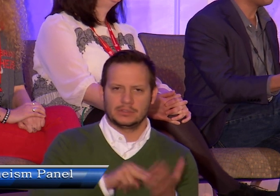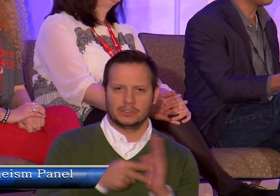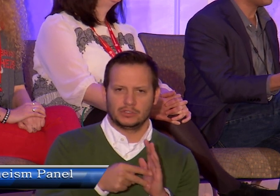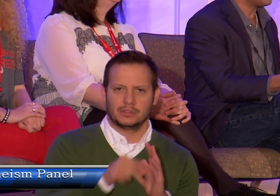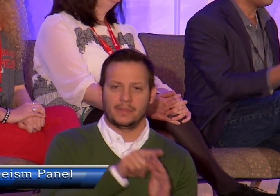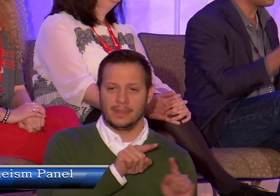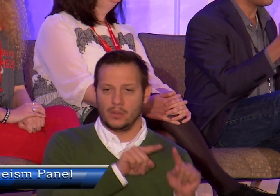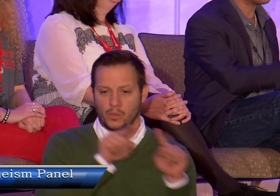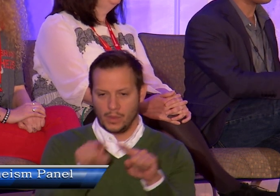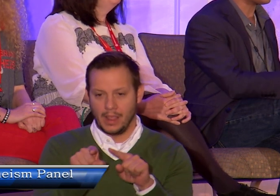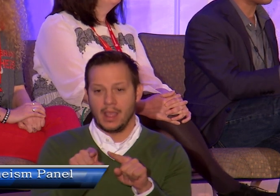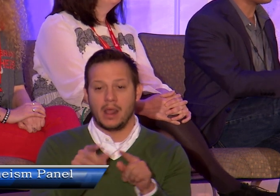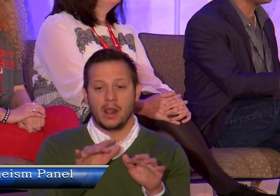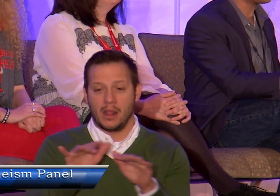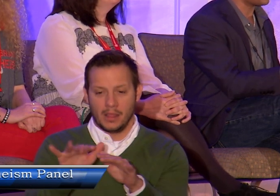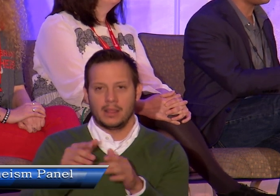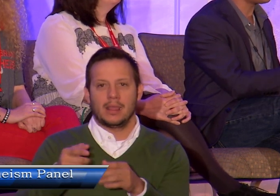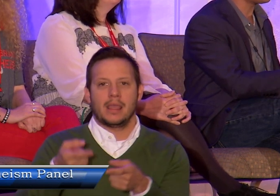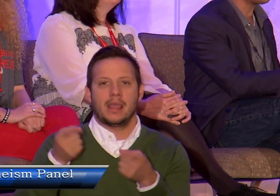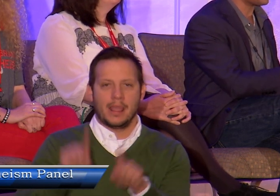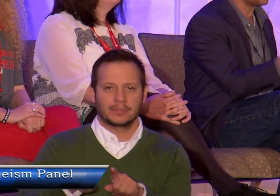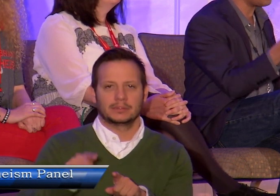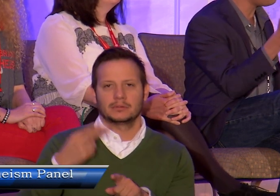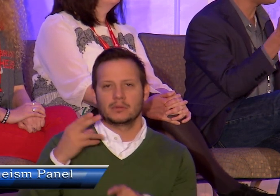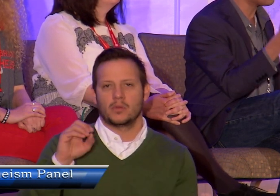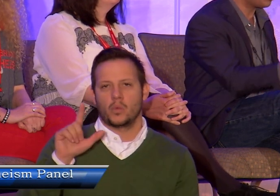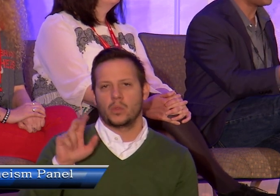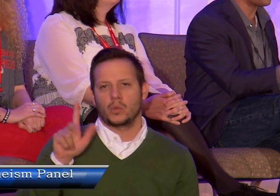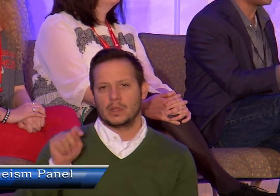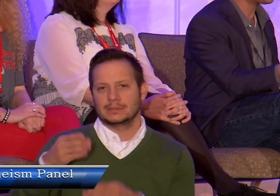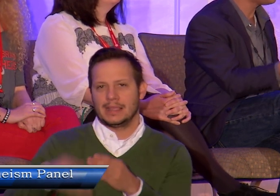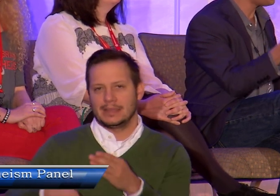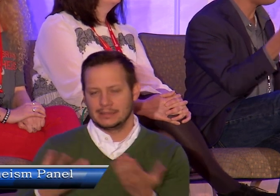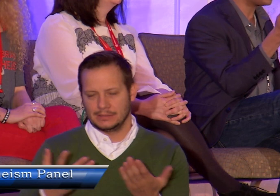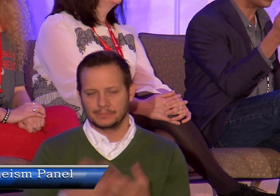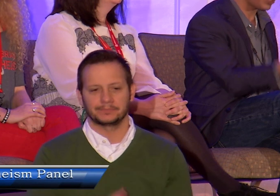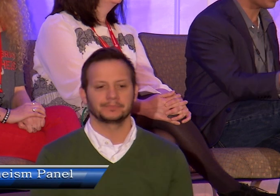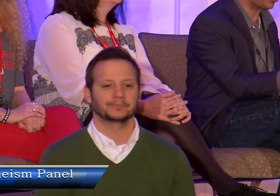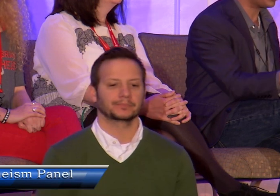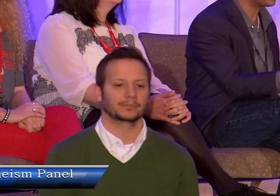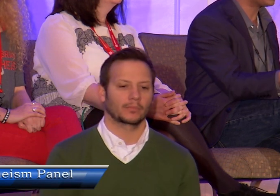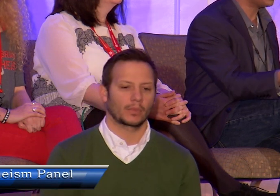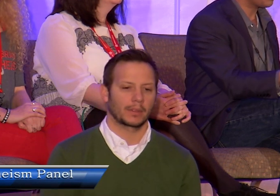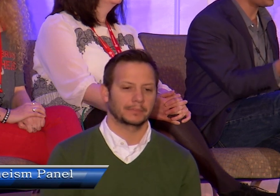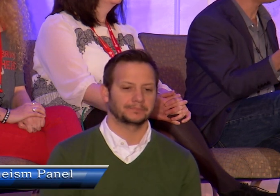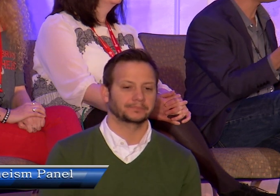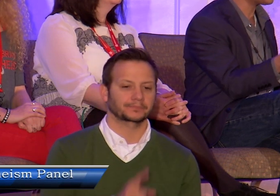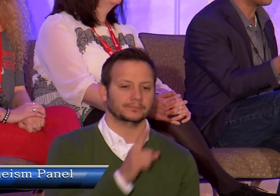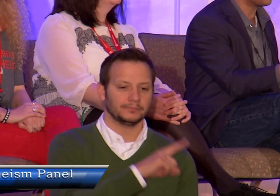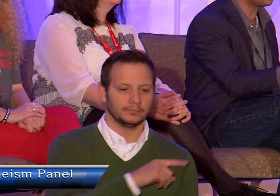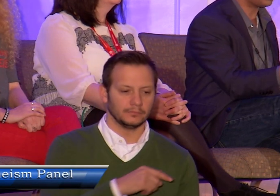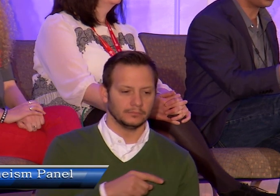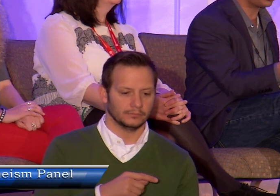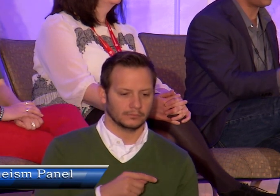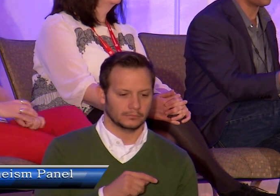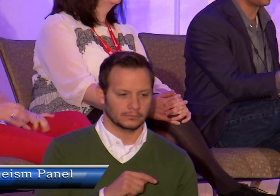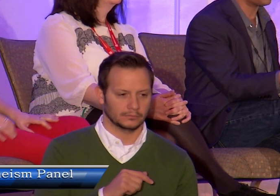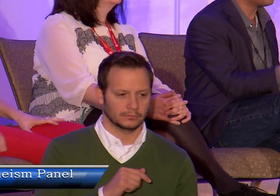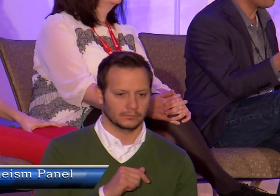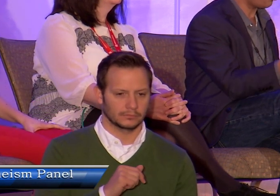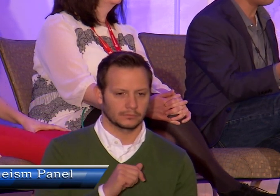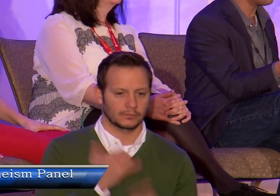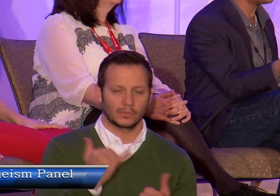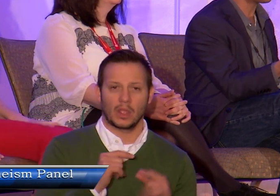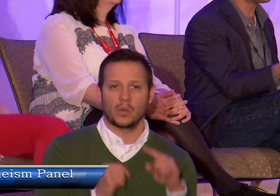economy. Iraqi Kurdistan, the northern Iraq, have better women rights, have better gay rights. They have a secular constitution over